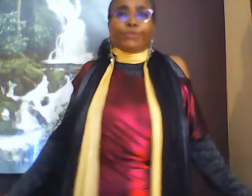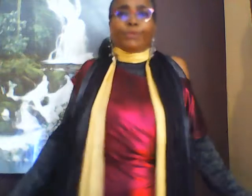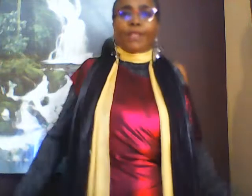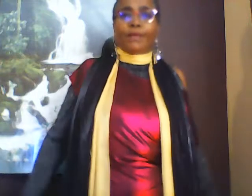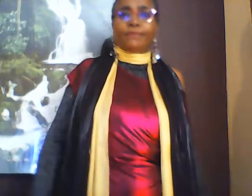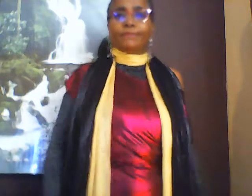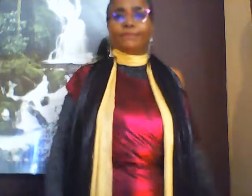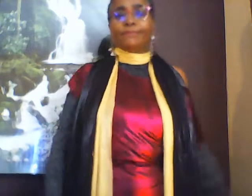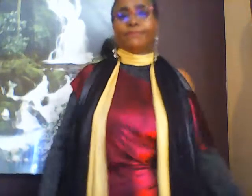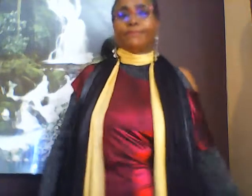thrombocytopenia.